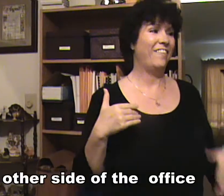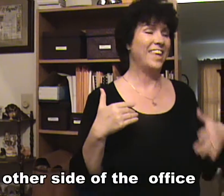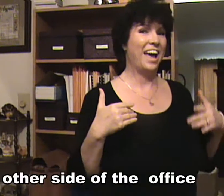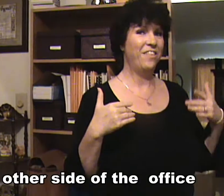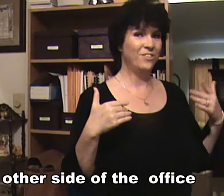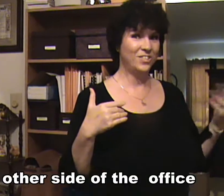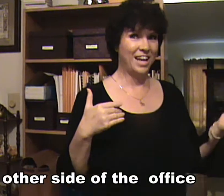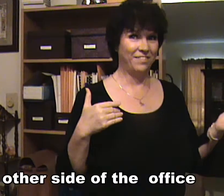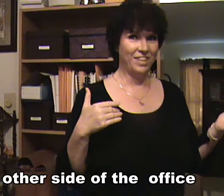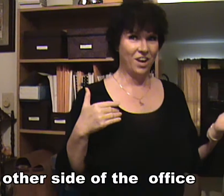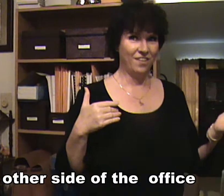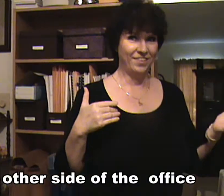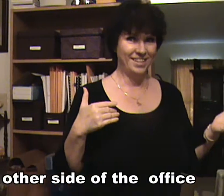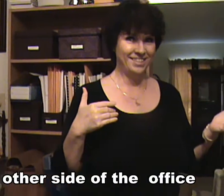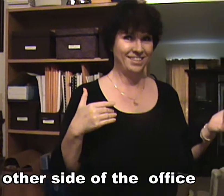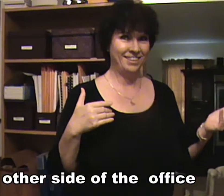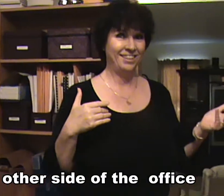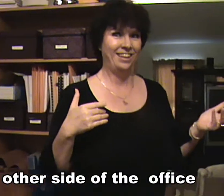the other side of the office,